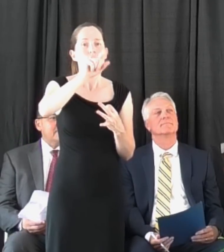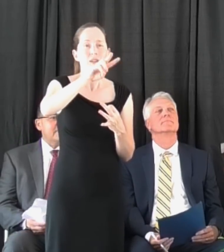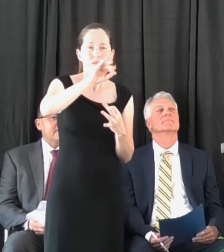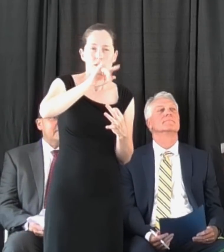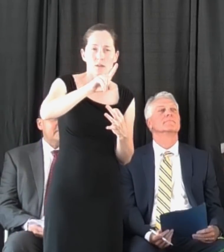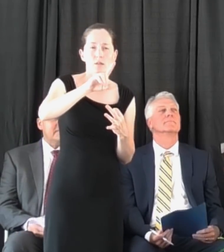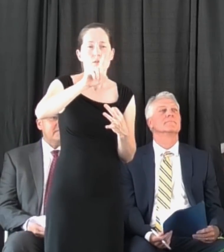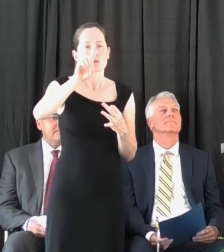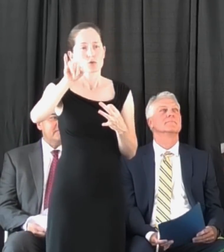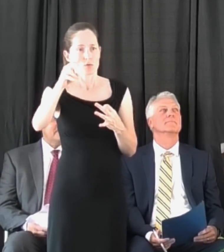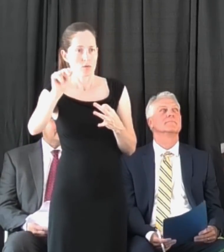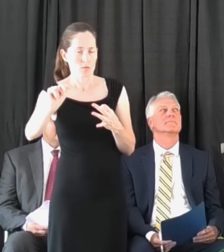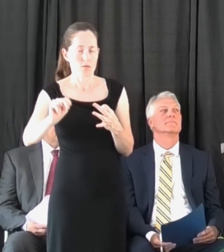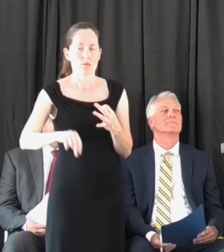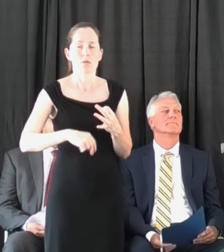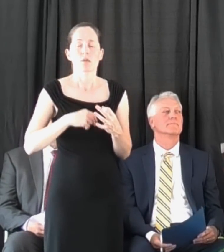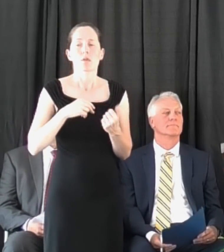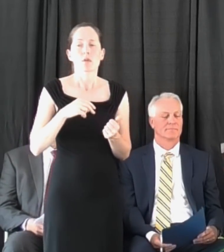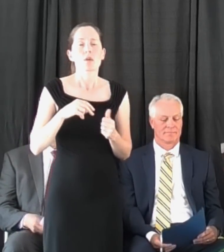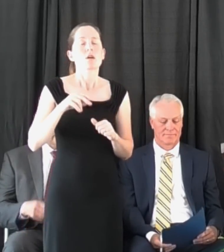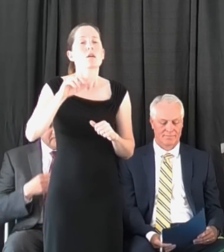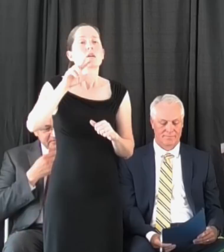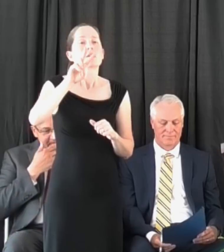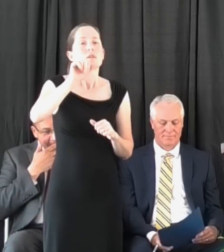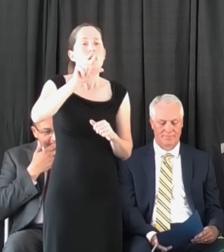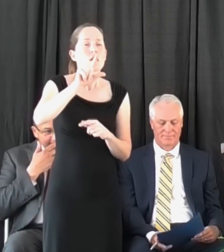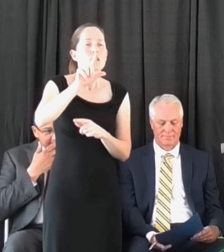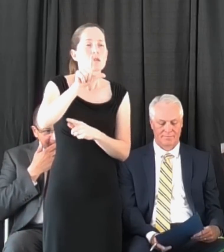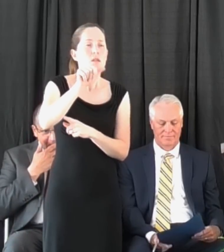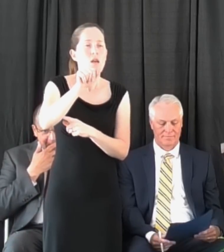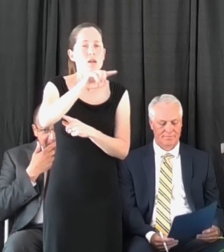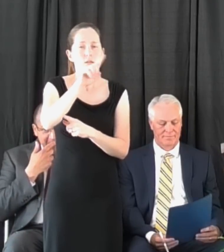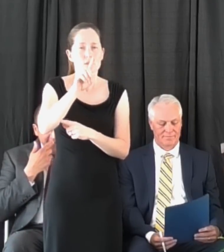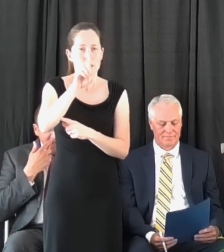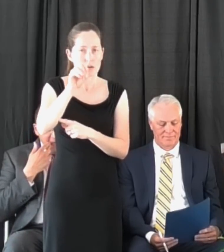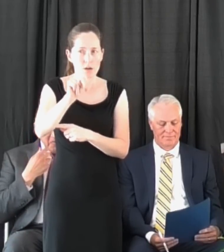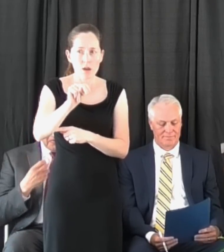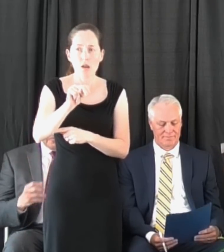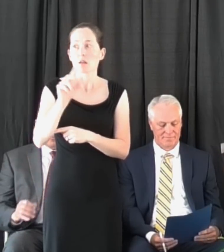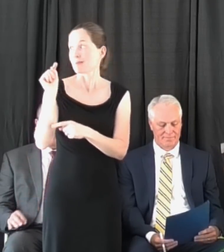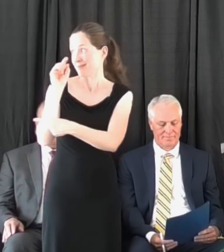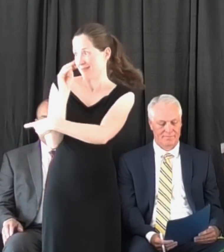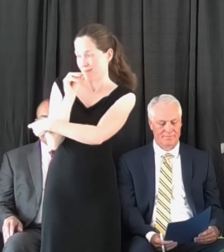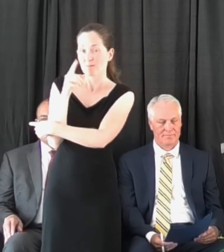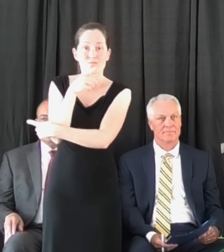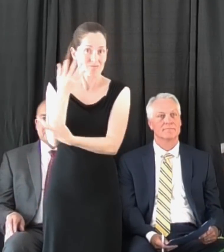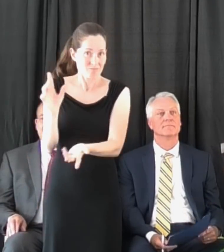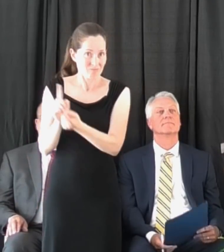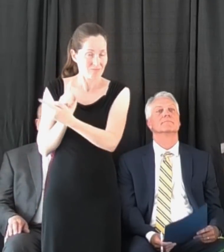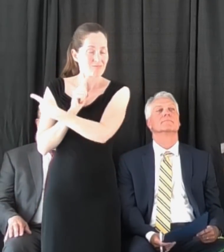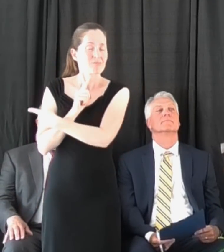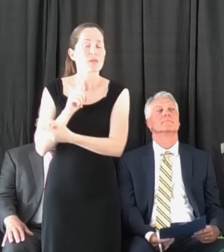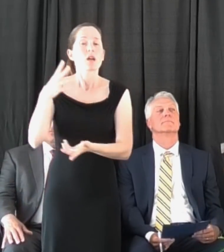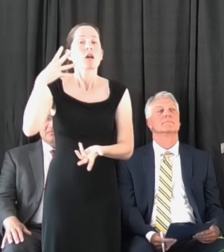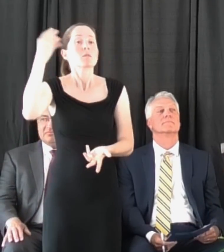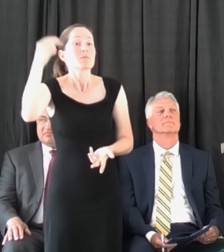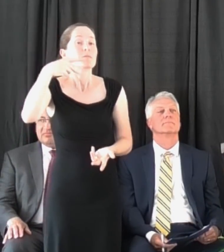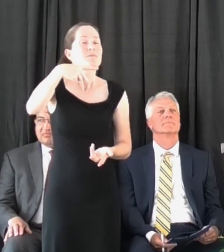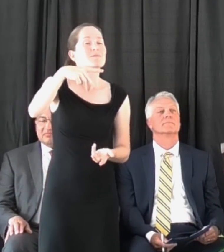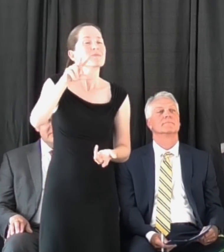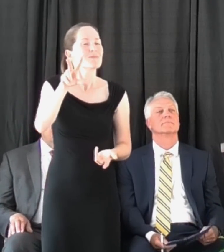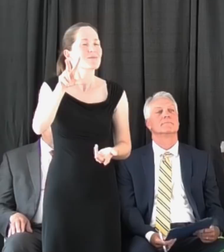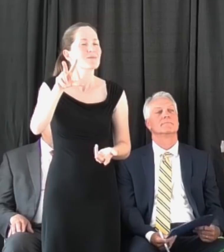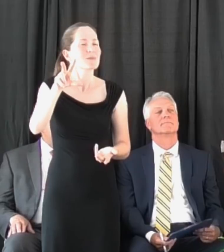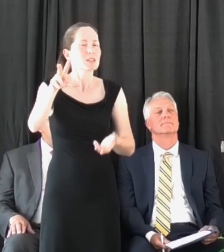Val Lasdens, Department of Planning and Zoning, Tom Manier, who you've met, Don Bortner, outside P3 experts